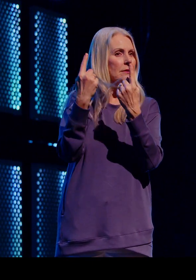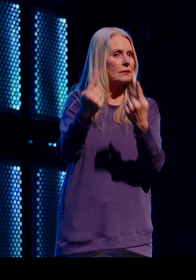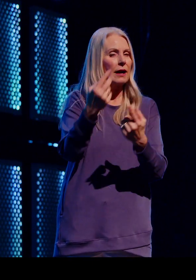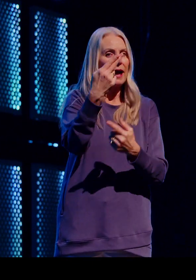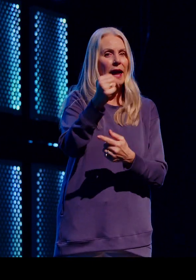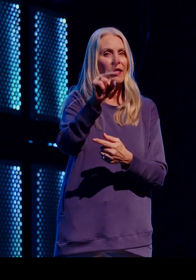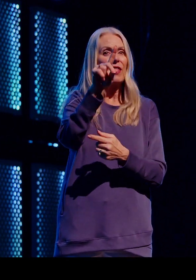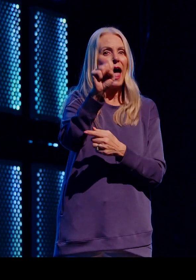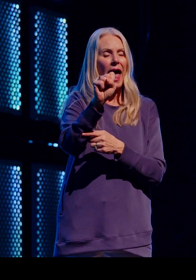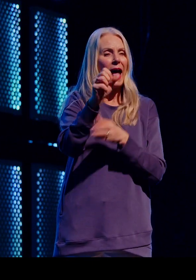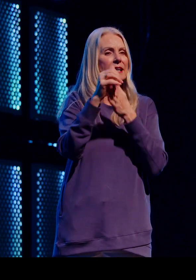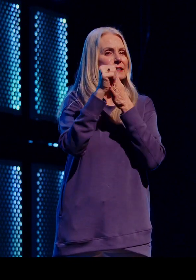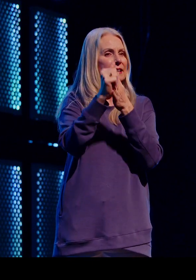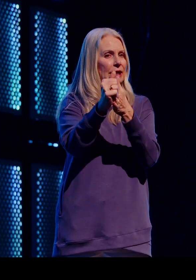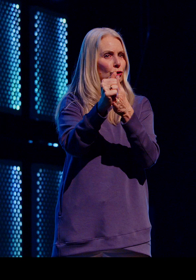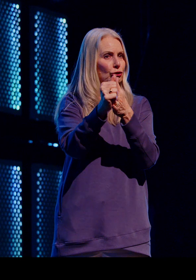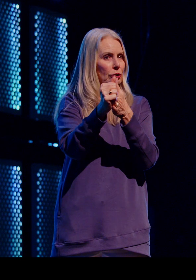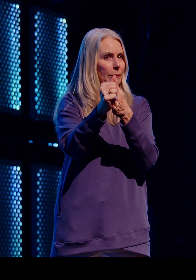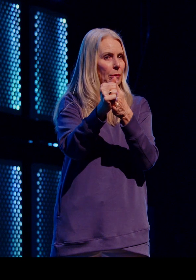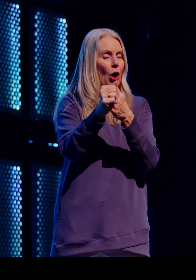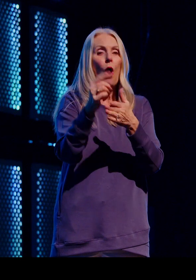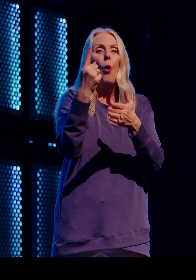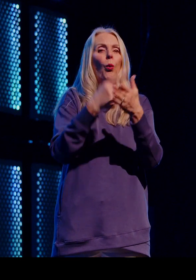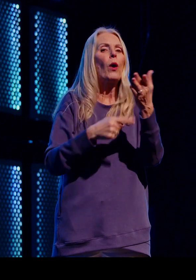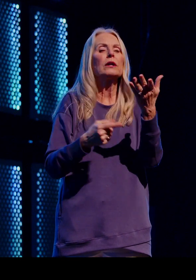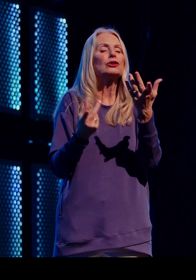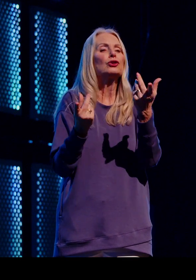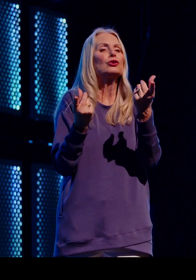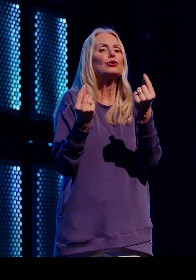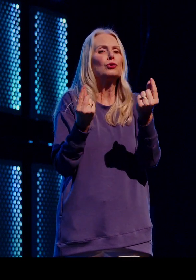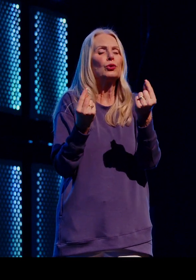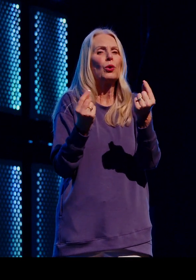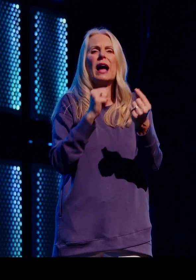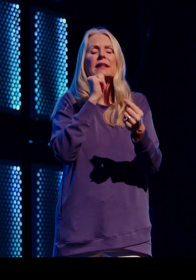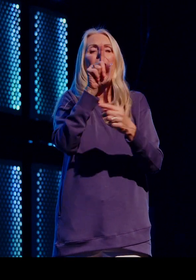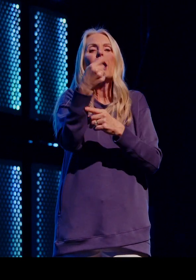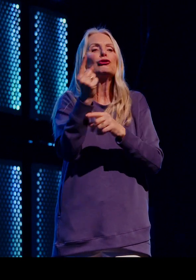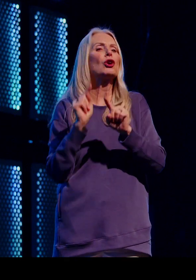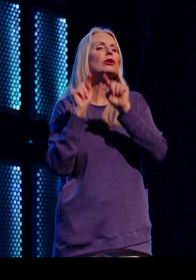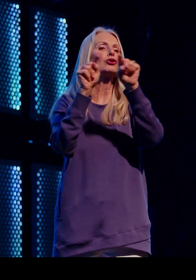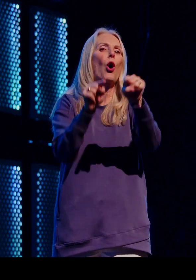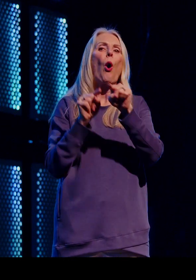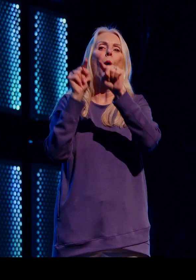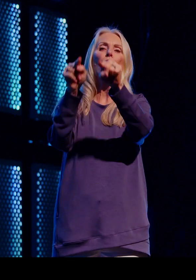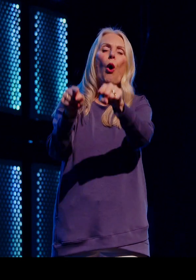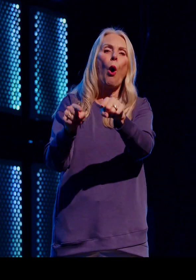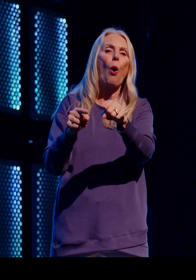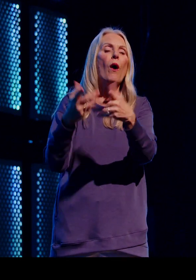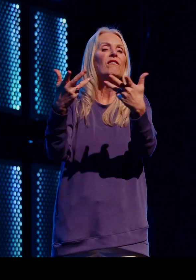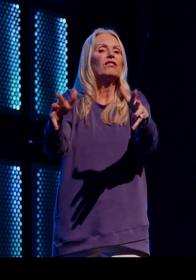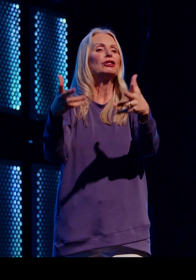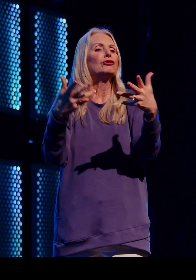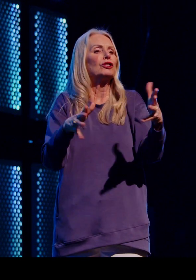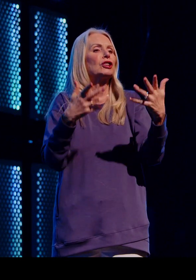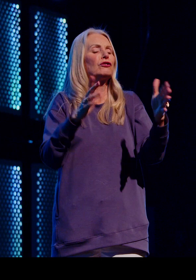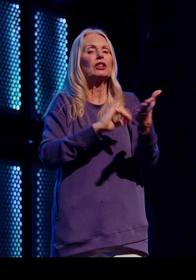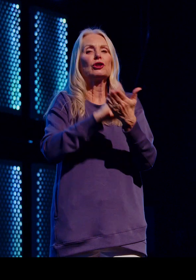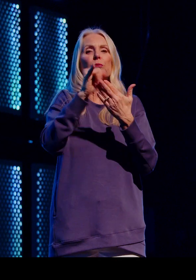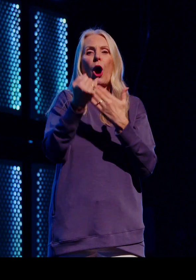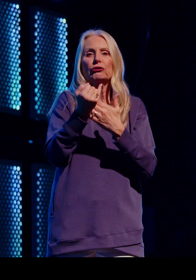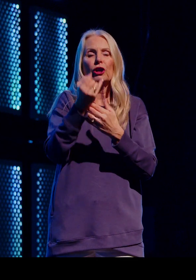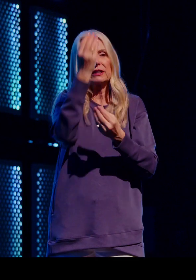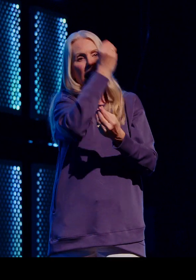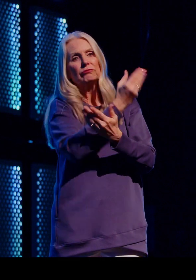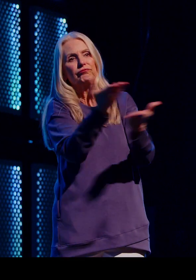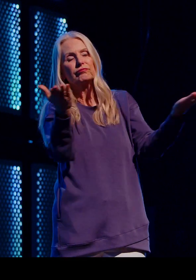leadership that what we wanted to do was not just go and do all these projects and come back and say, "Church, we did all those